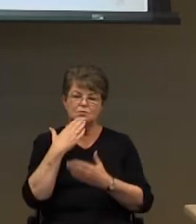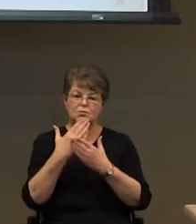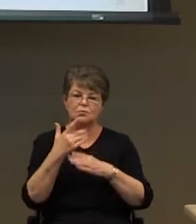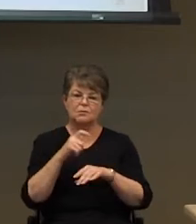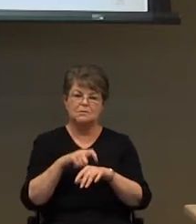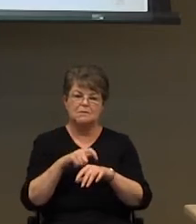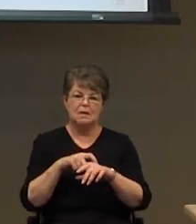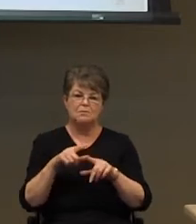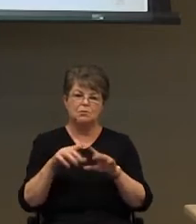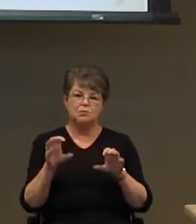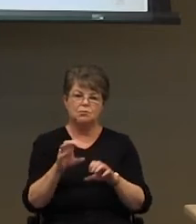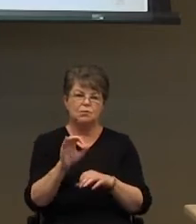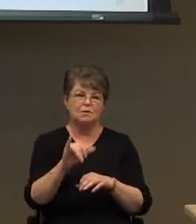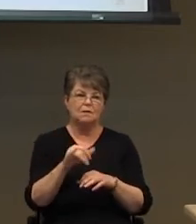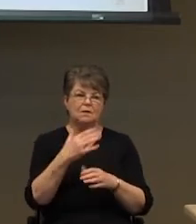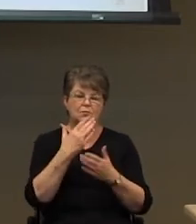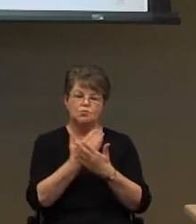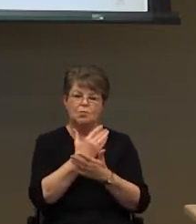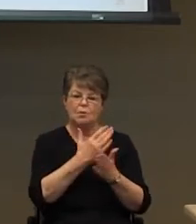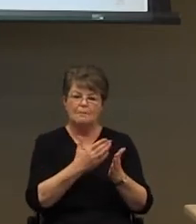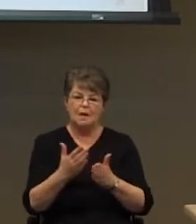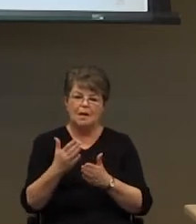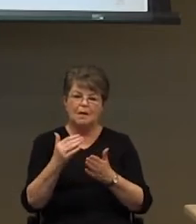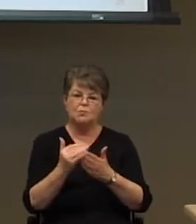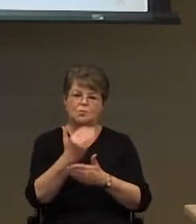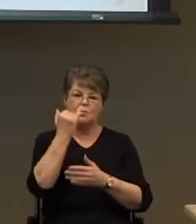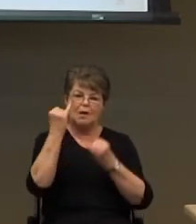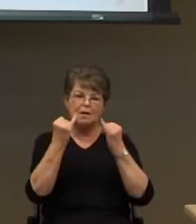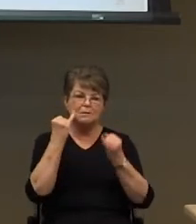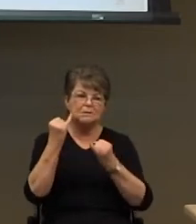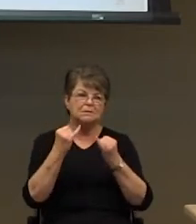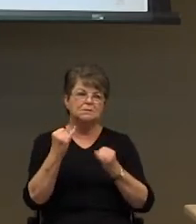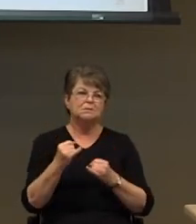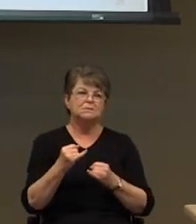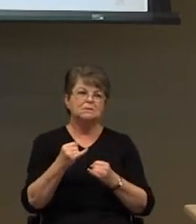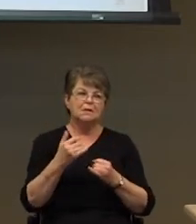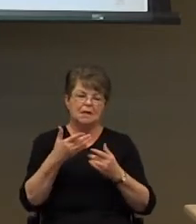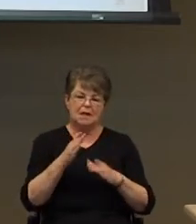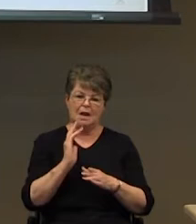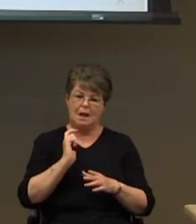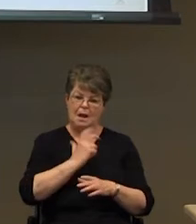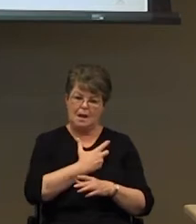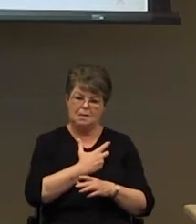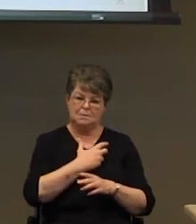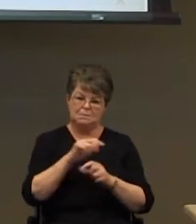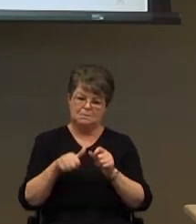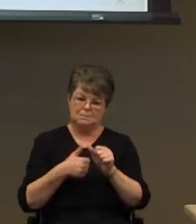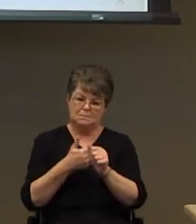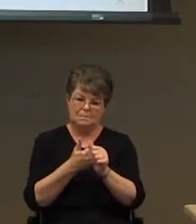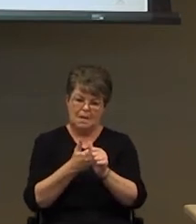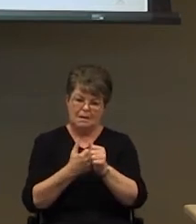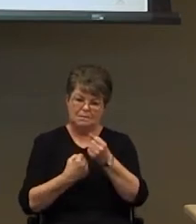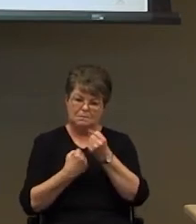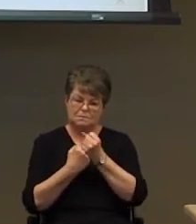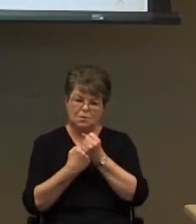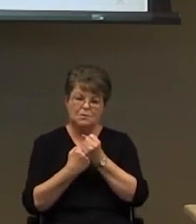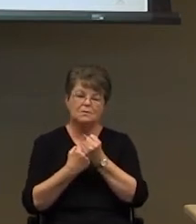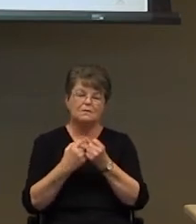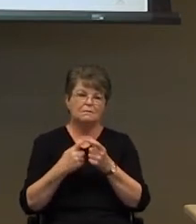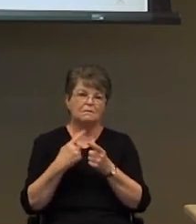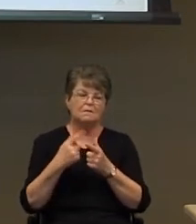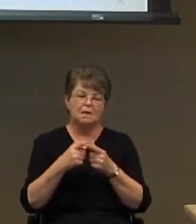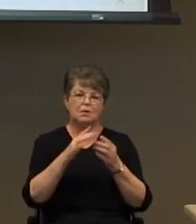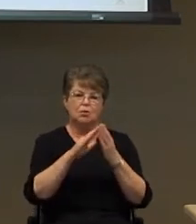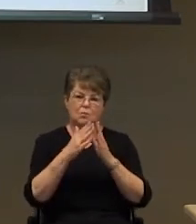time to do that. New plan, new ideas. Let's us get behind it, and then I think